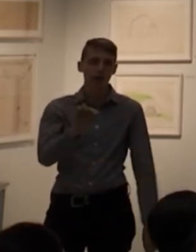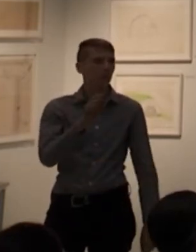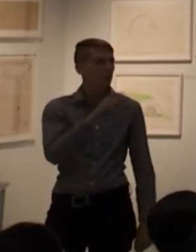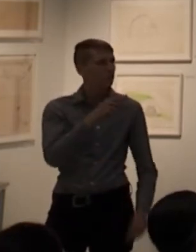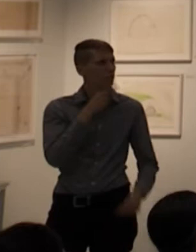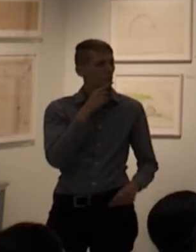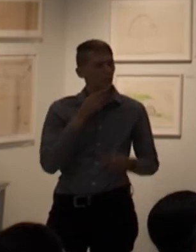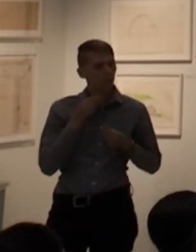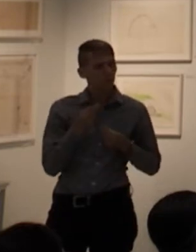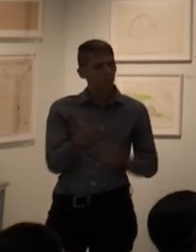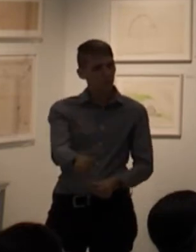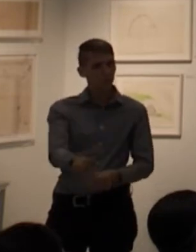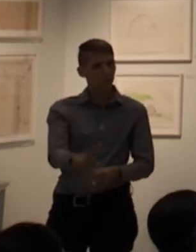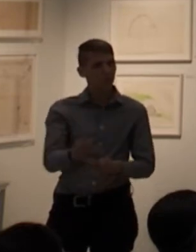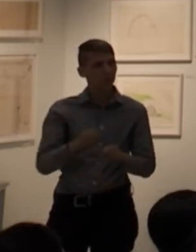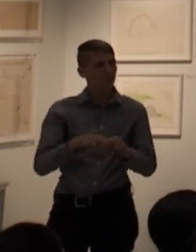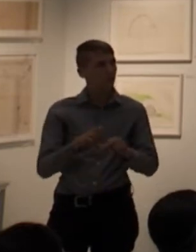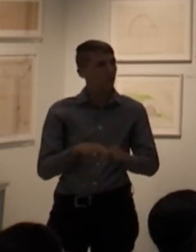chair.